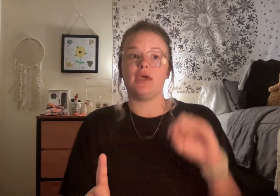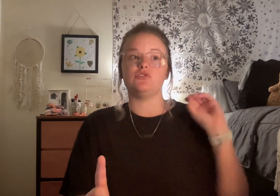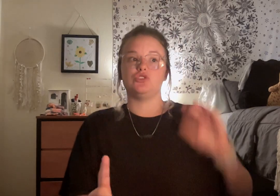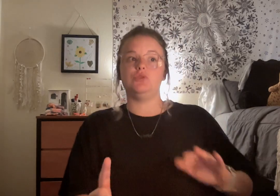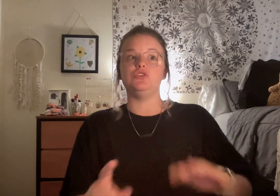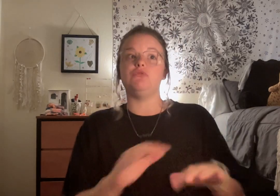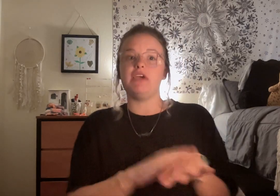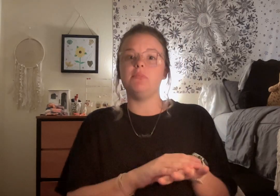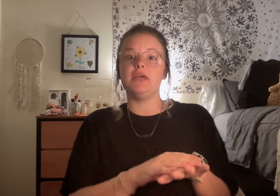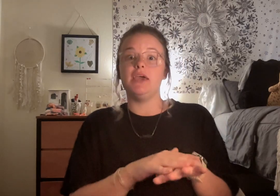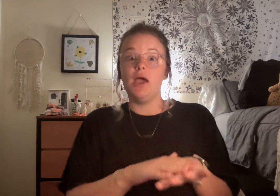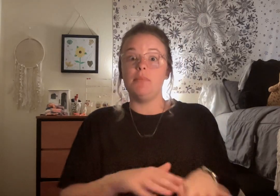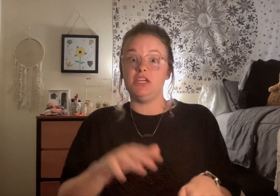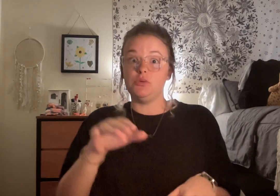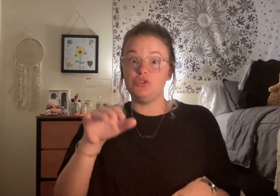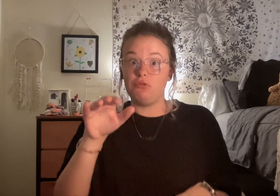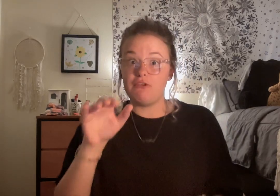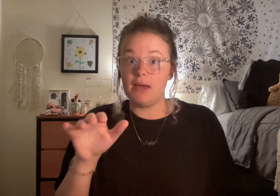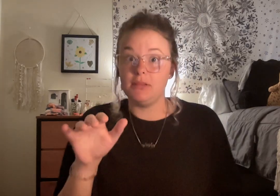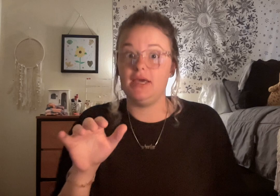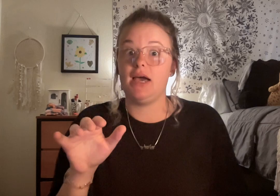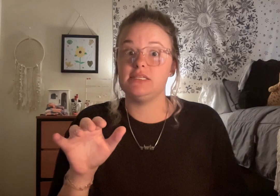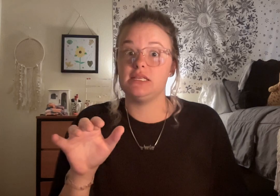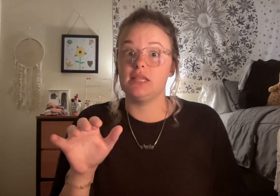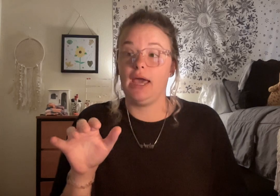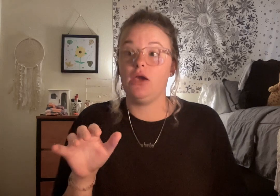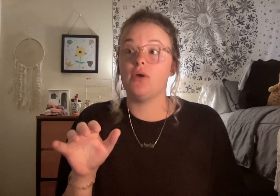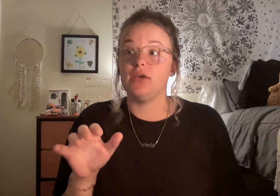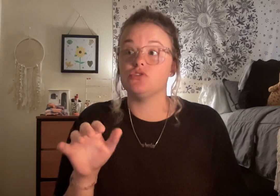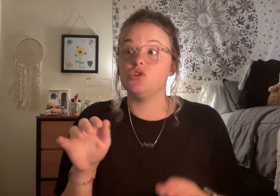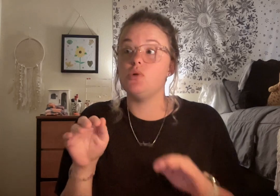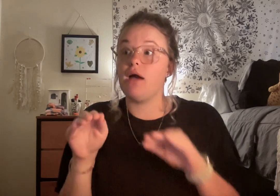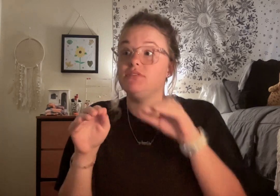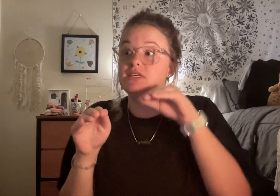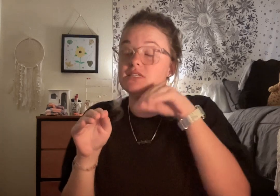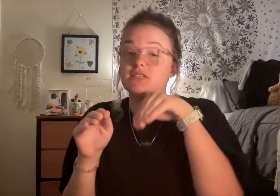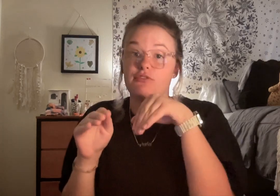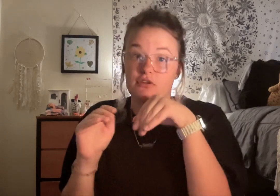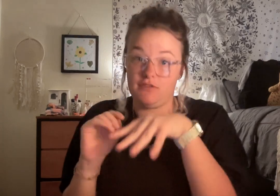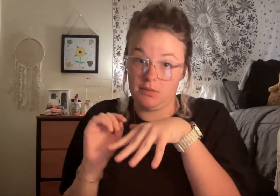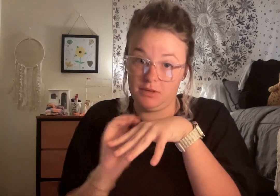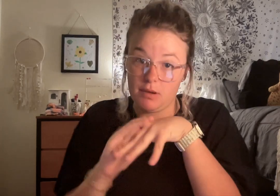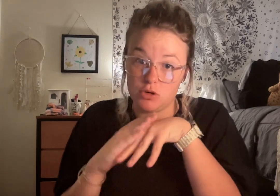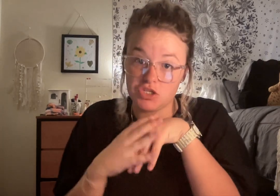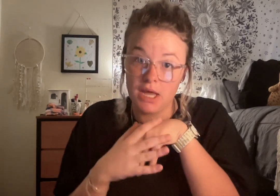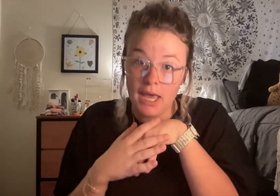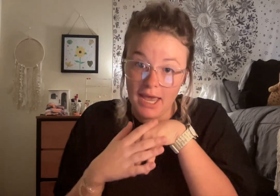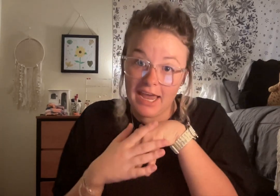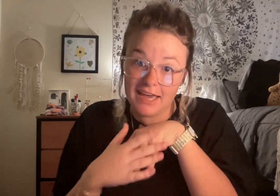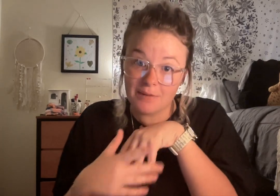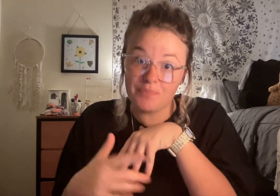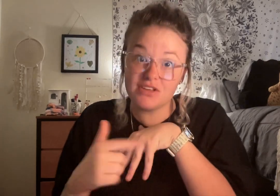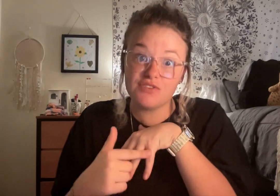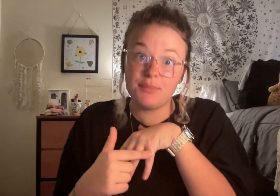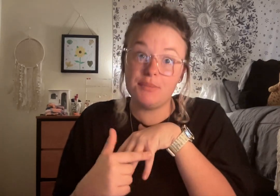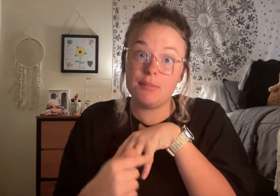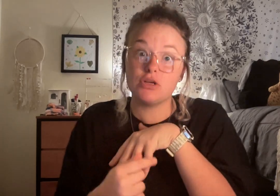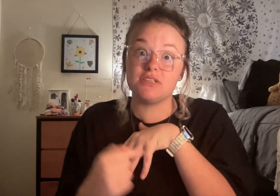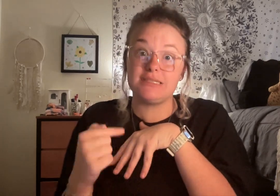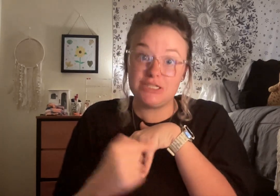so she would do family, but he would do family as in like, okay, so you have these different family members, and this family member does this